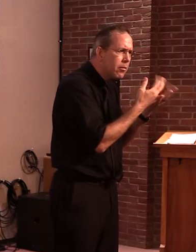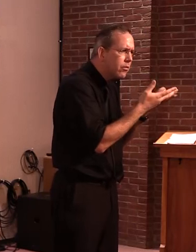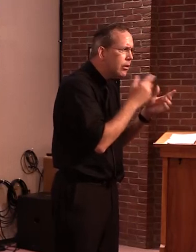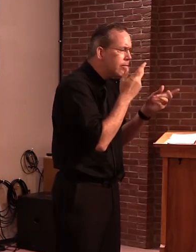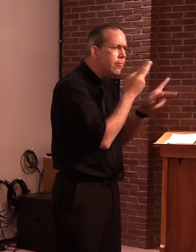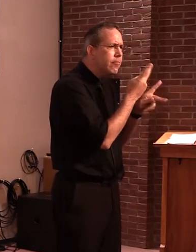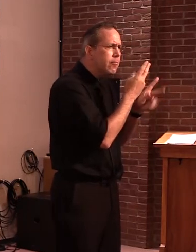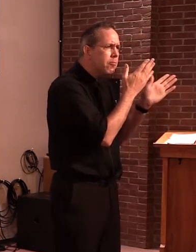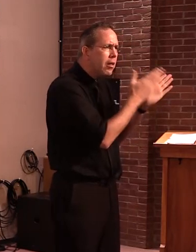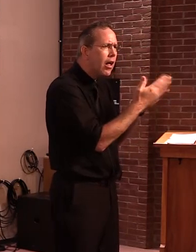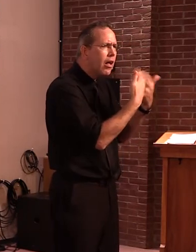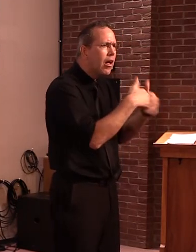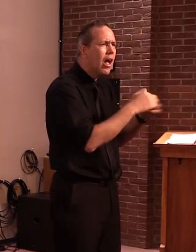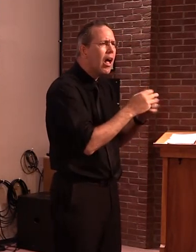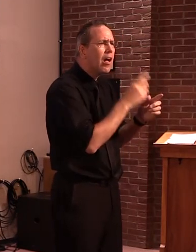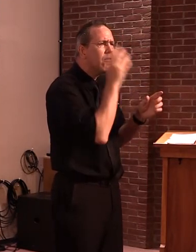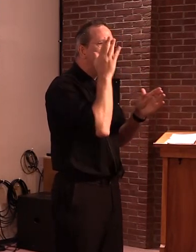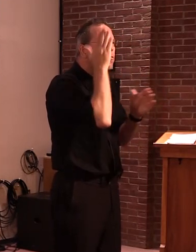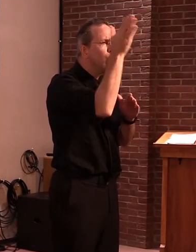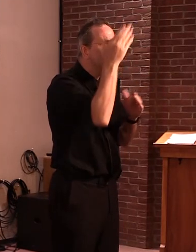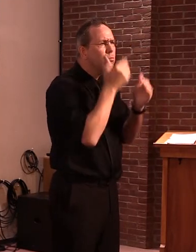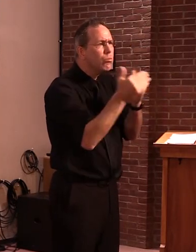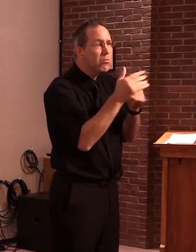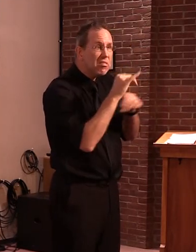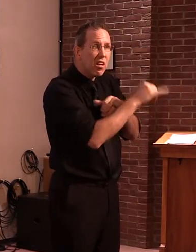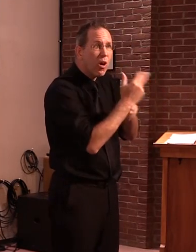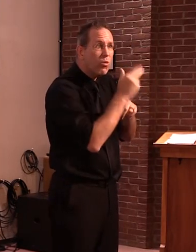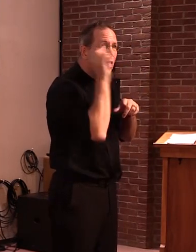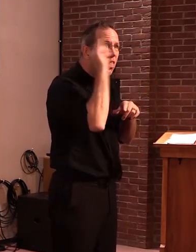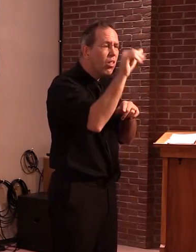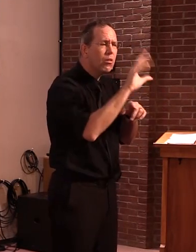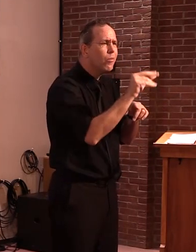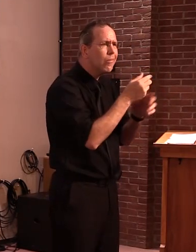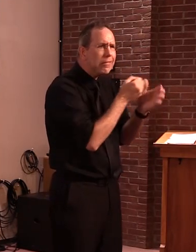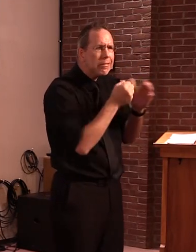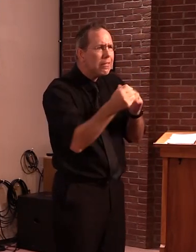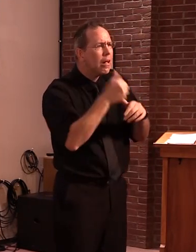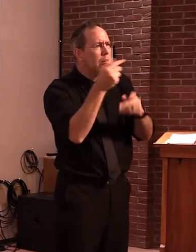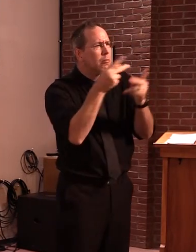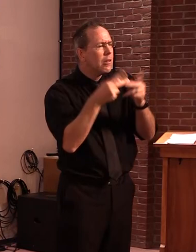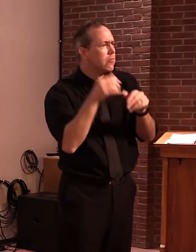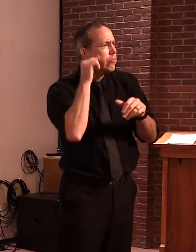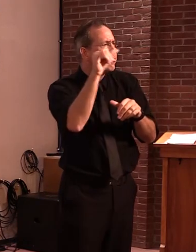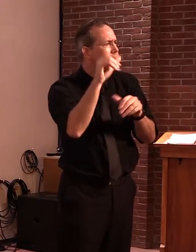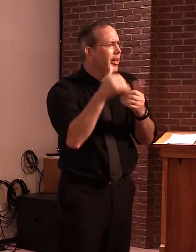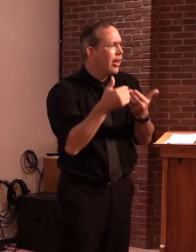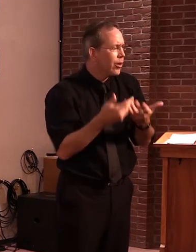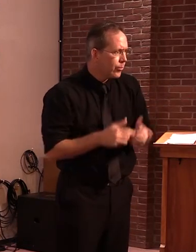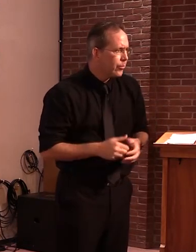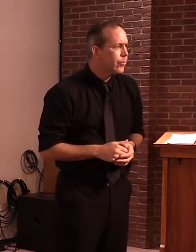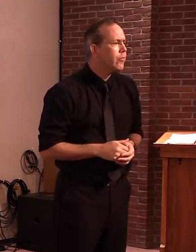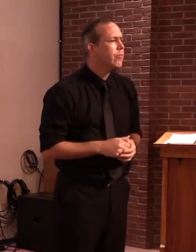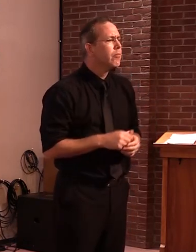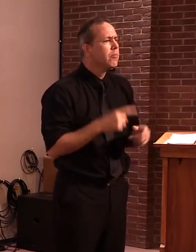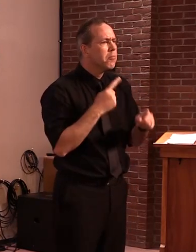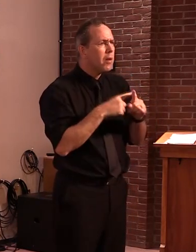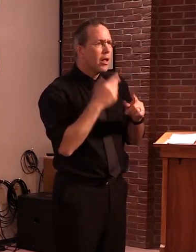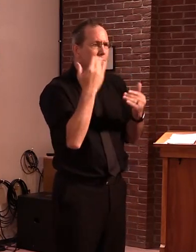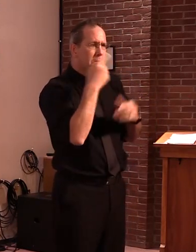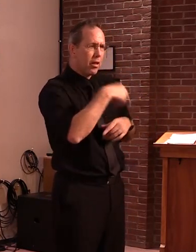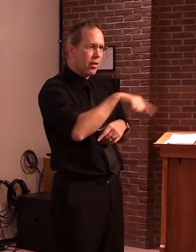into long-term housing plans. And we're also looking at households to contribute a percentage of their